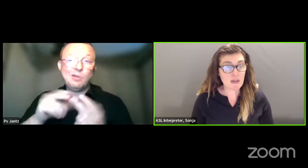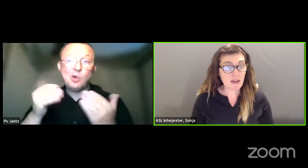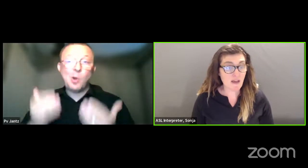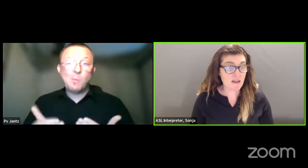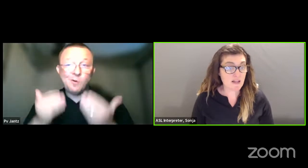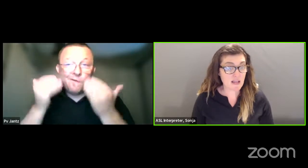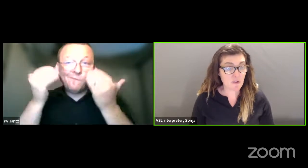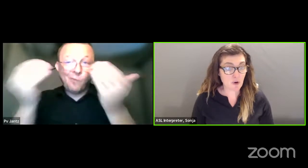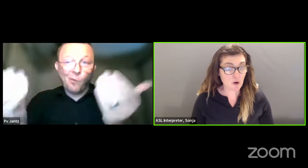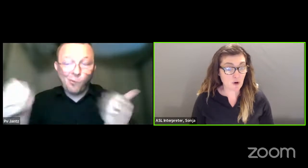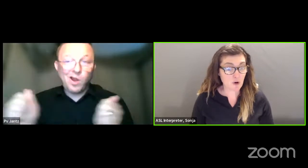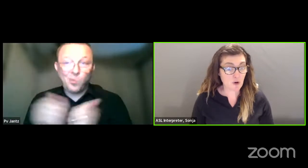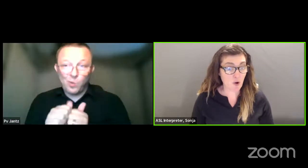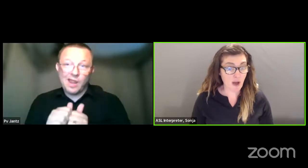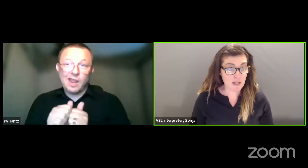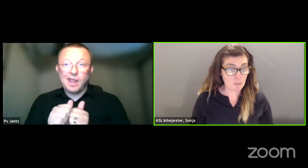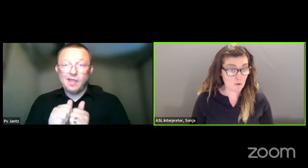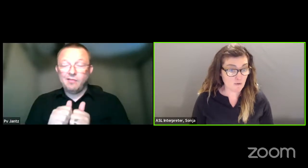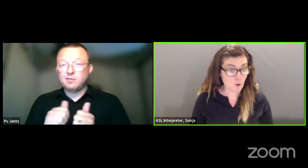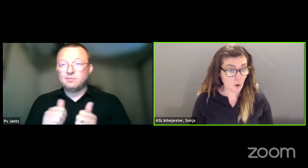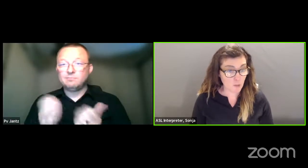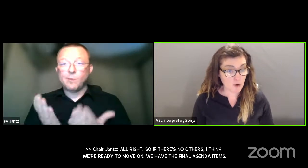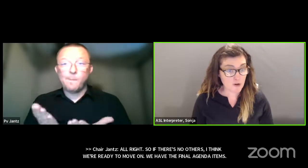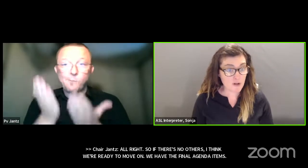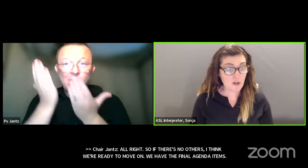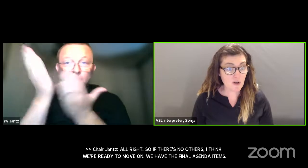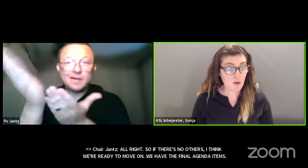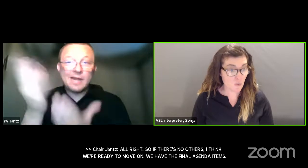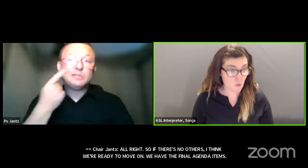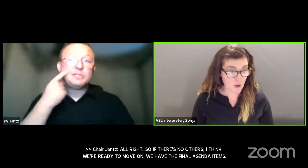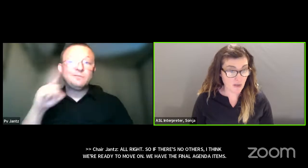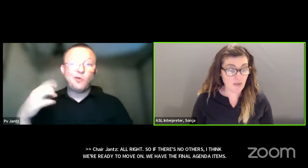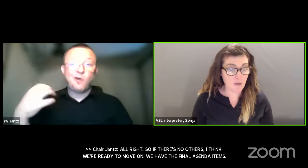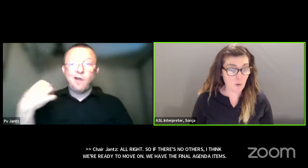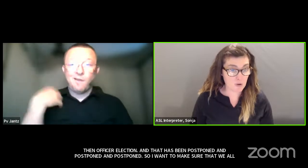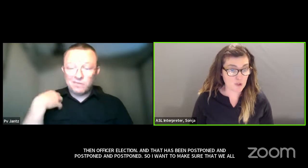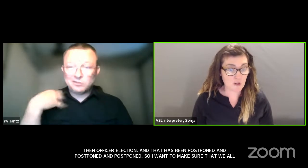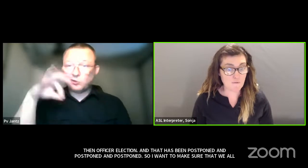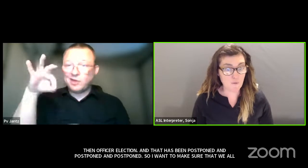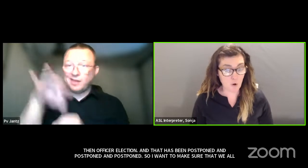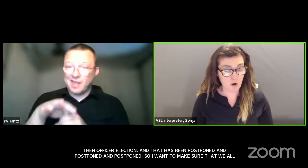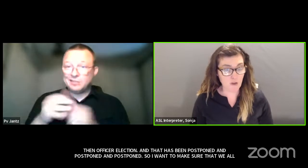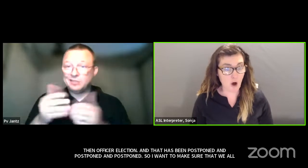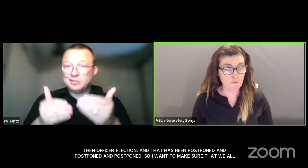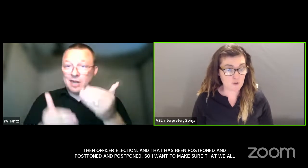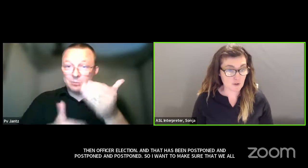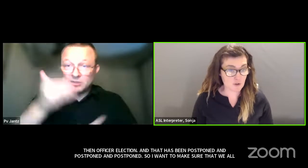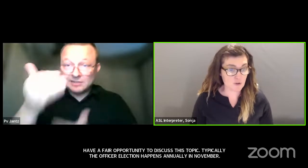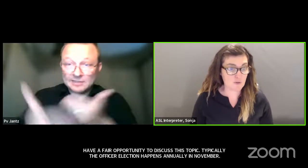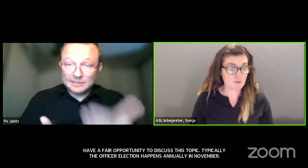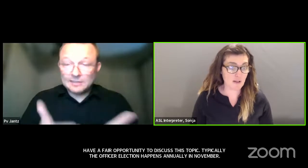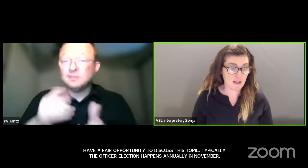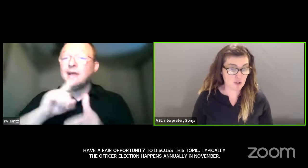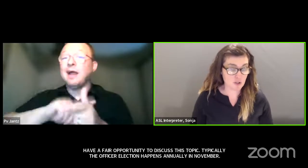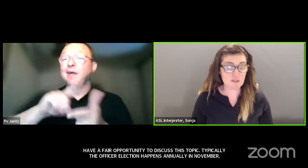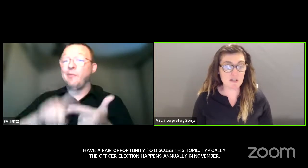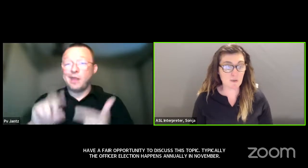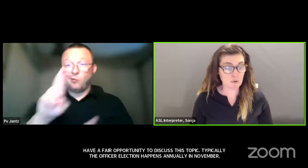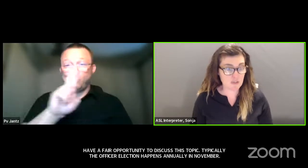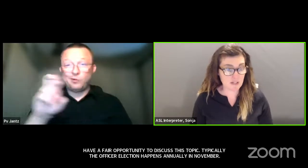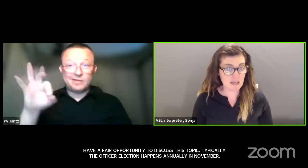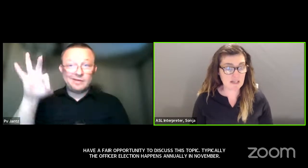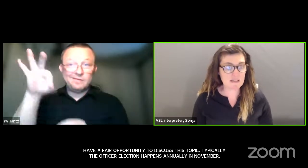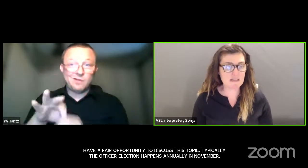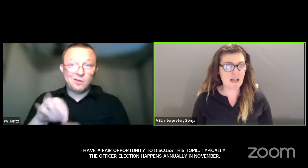So we can either go ahead and move forward with the motion for the officer elections